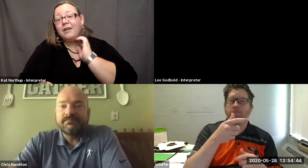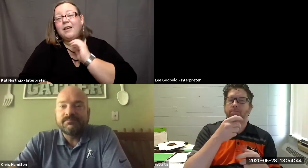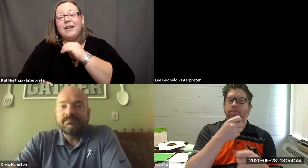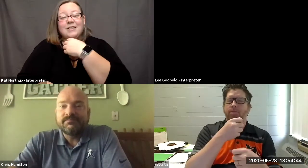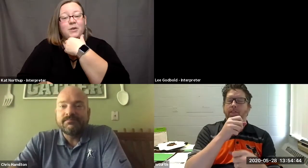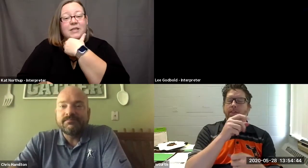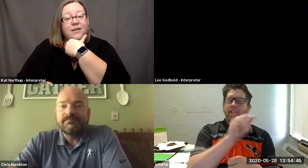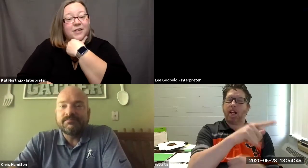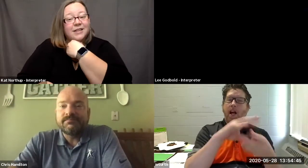Yeah, so David,